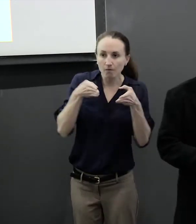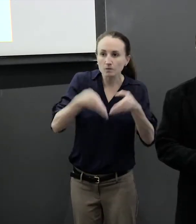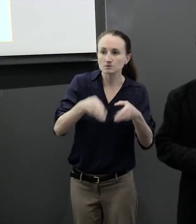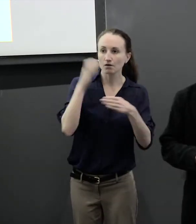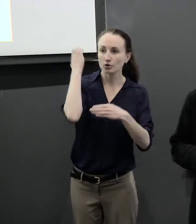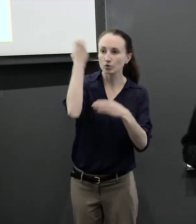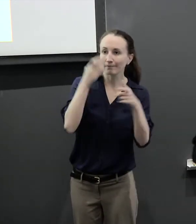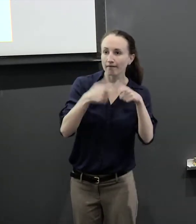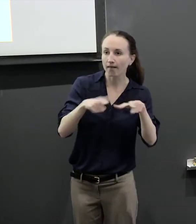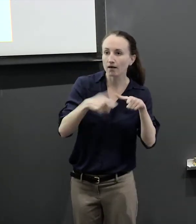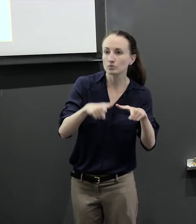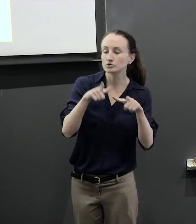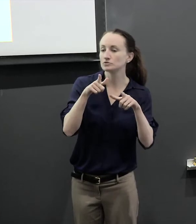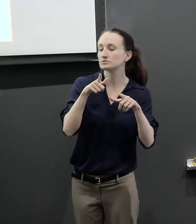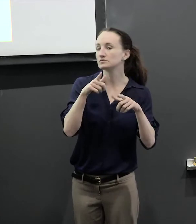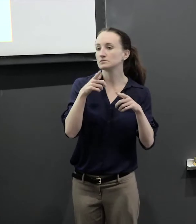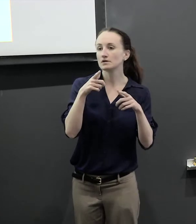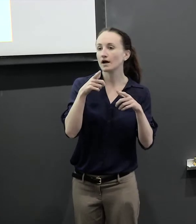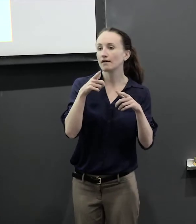more about